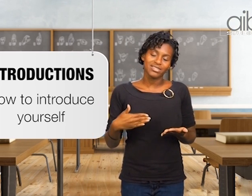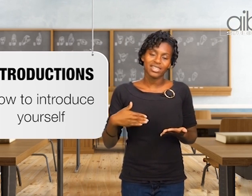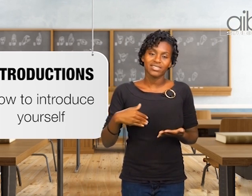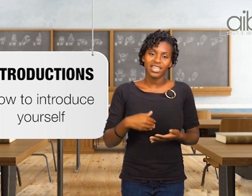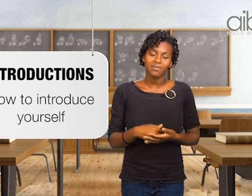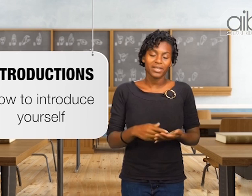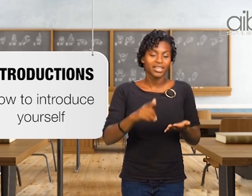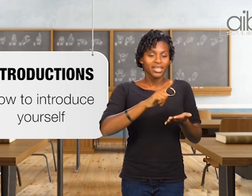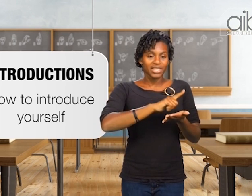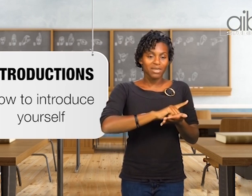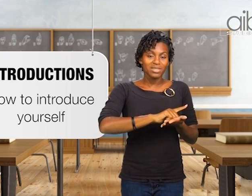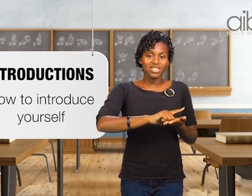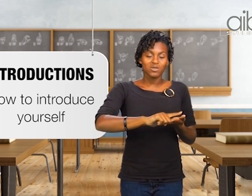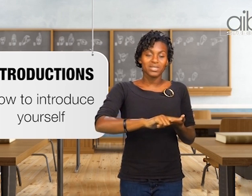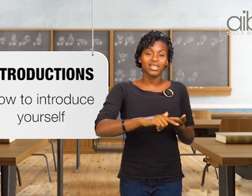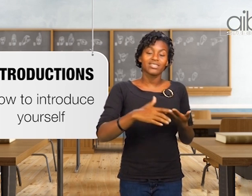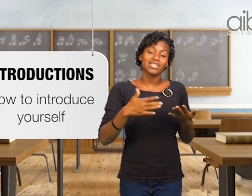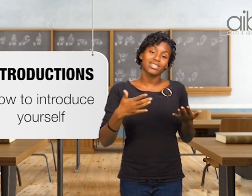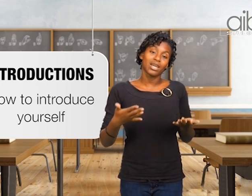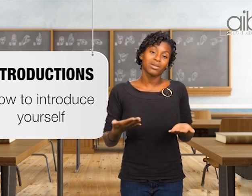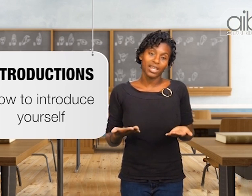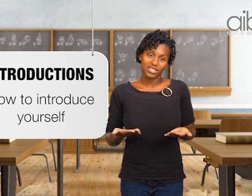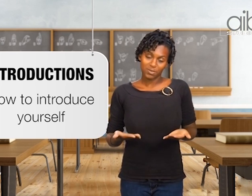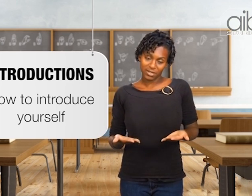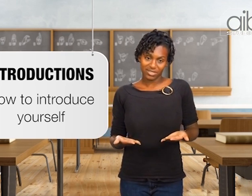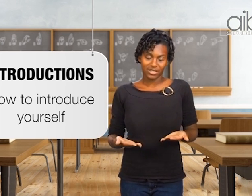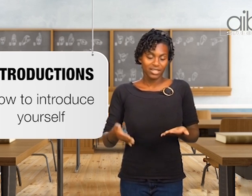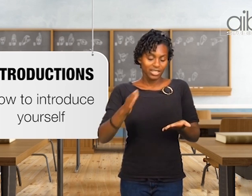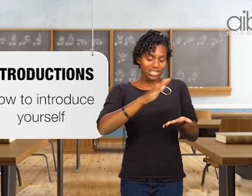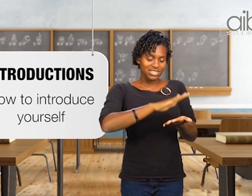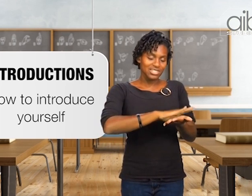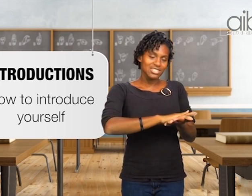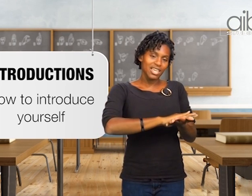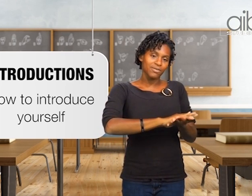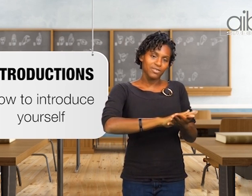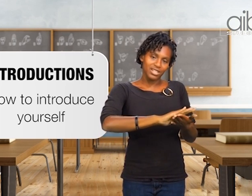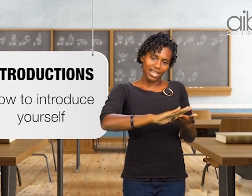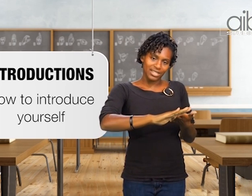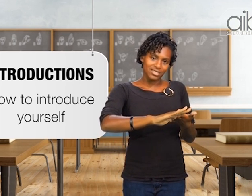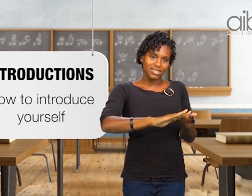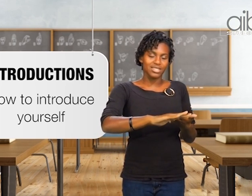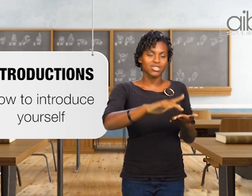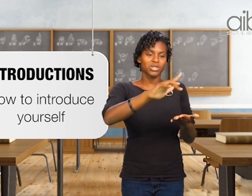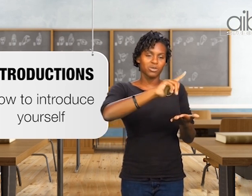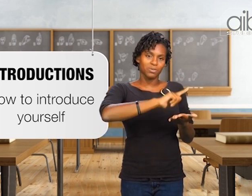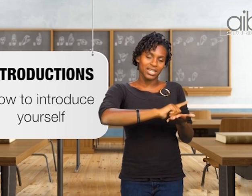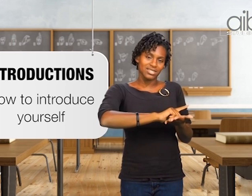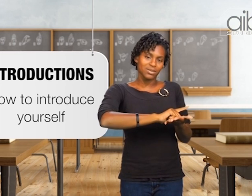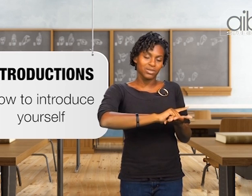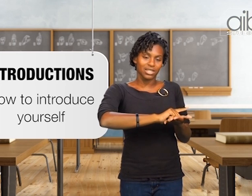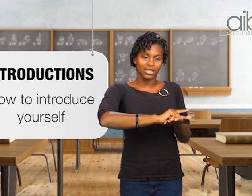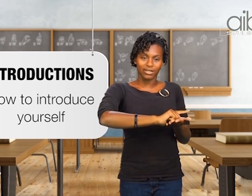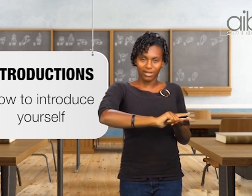in Tampa gave me this because they said I'm a nice person. Because this is a sign for nice, and so he replaced it with the letter